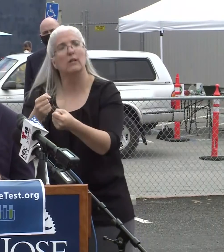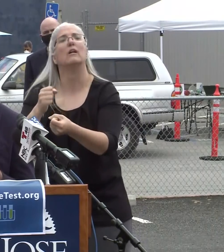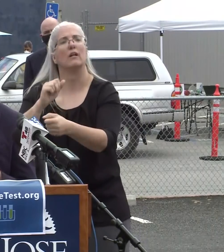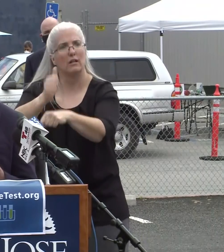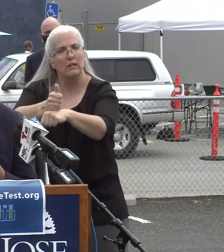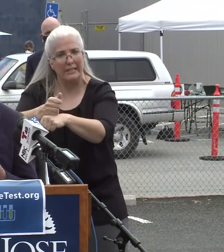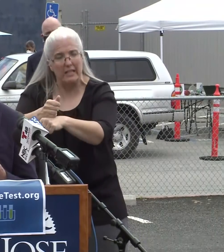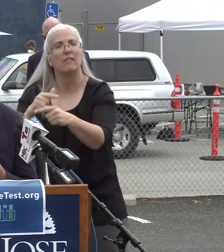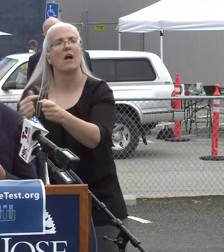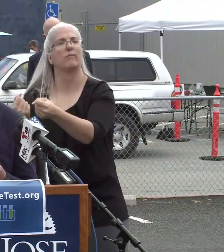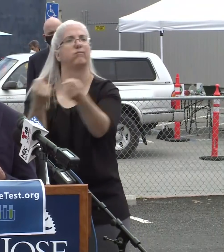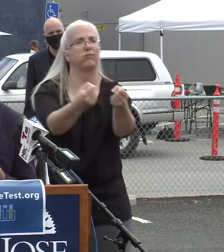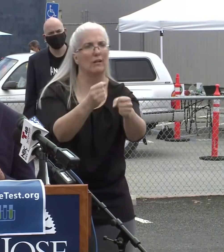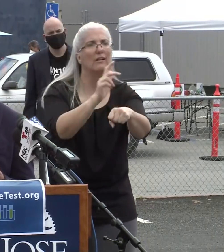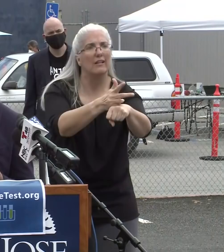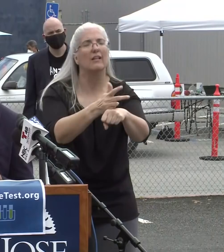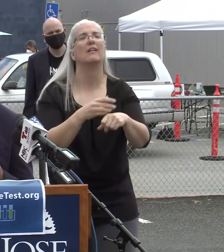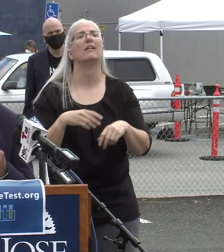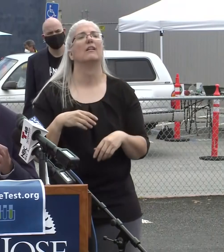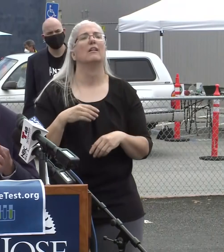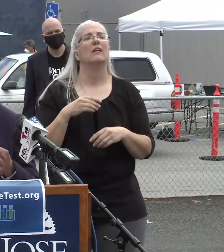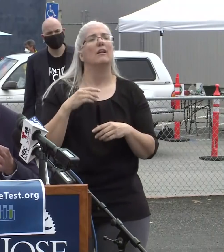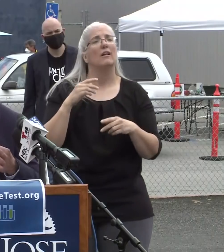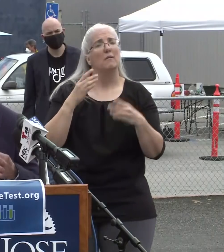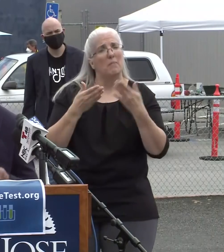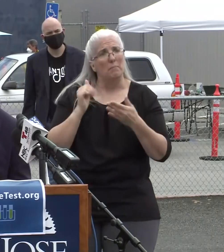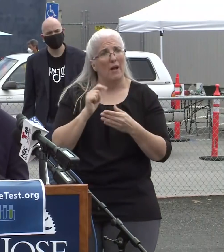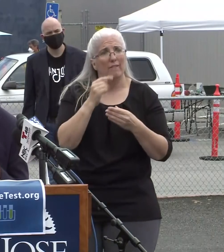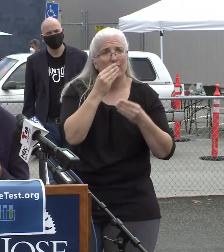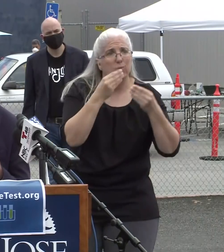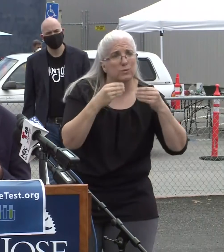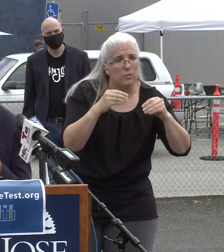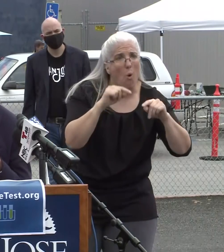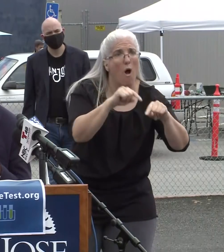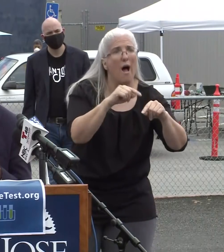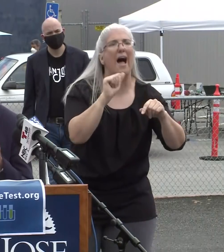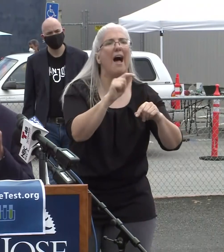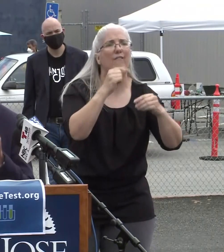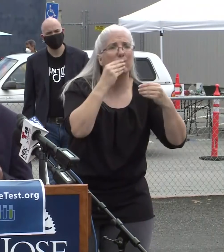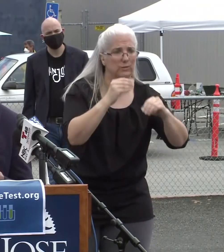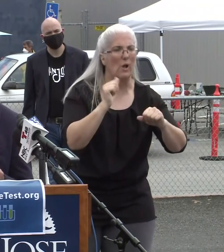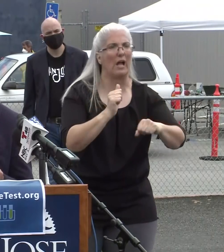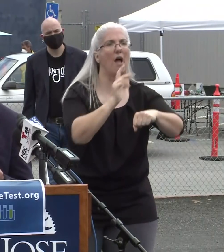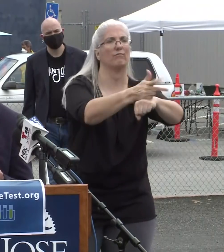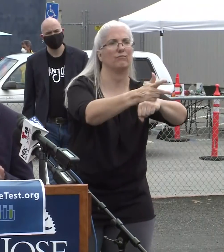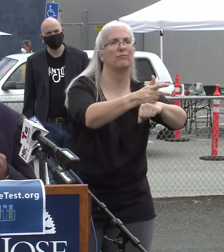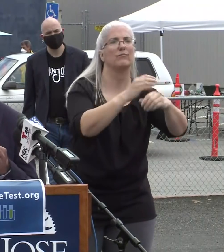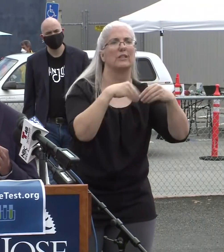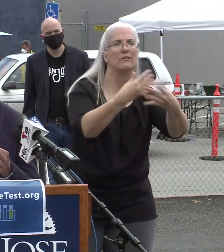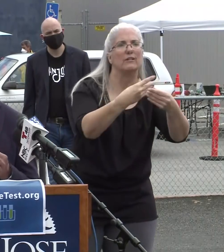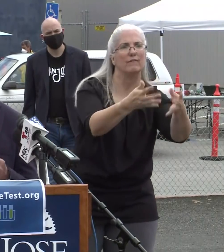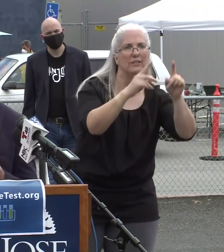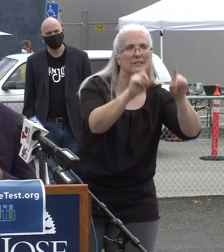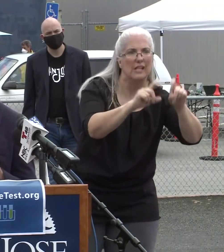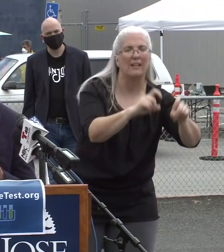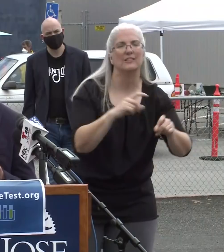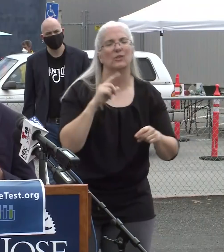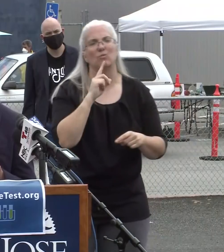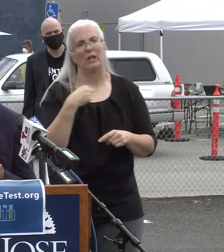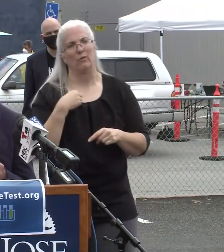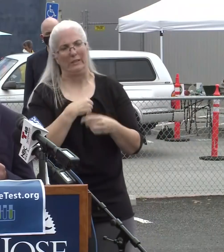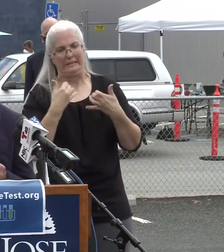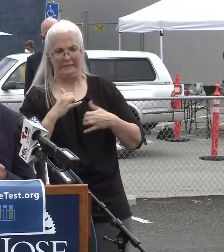or wherever they congregate, so we can provide testing. This is a work in progress. It's not all happening today, but this is our